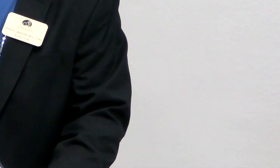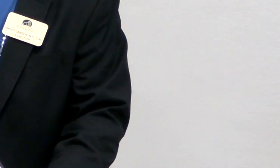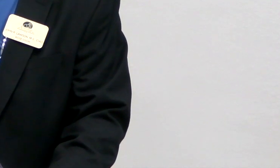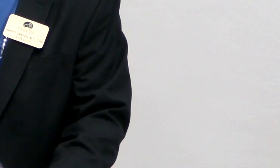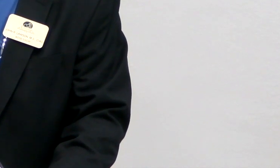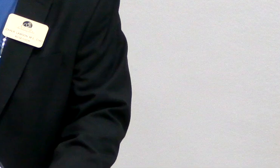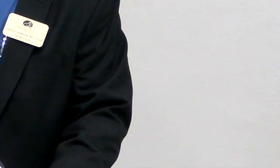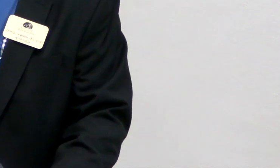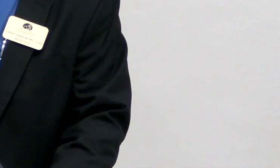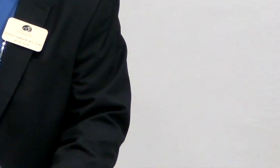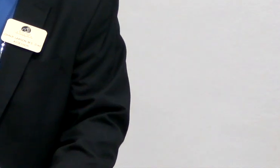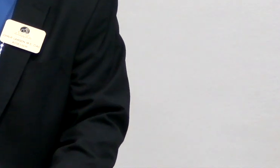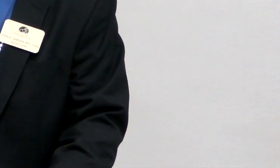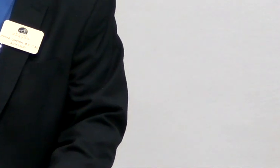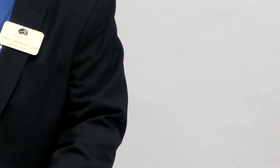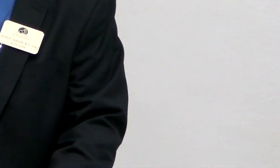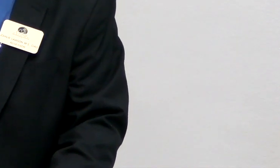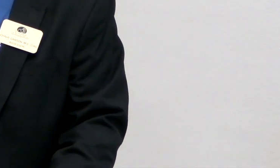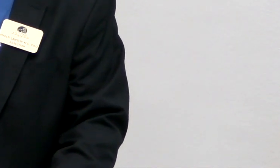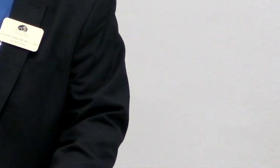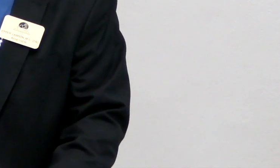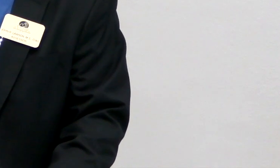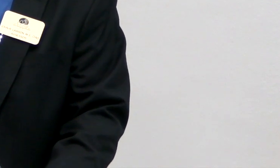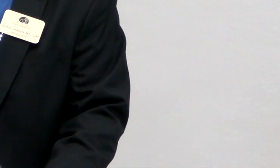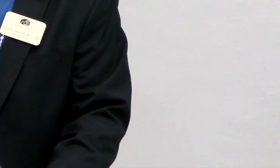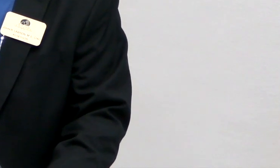We help you doing comparables.